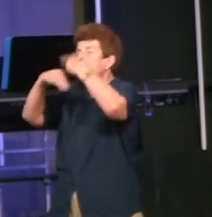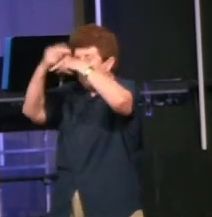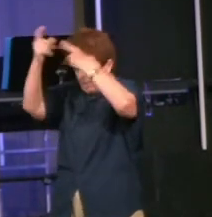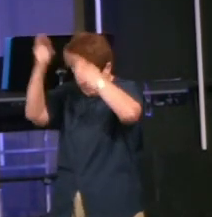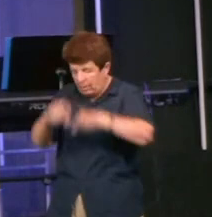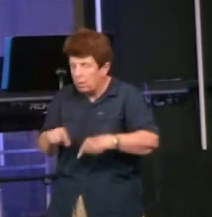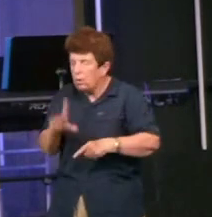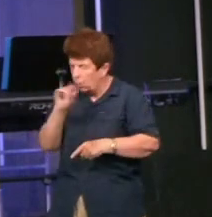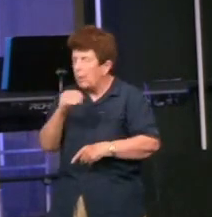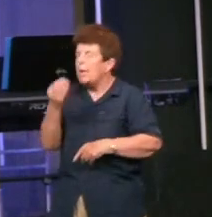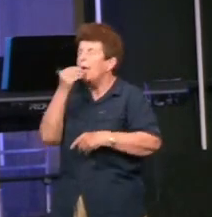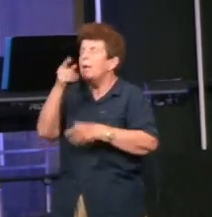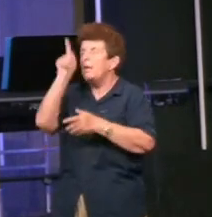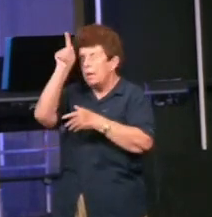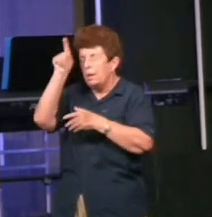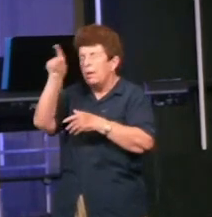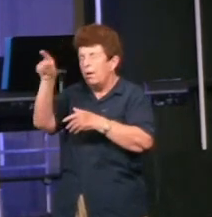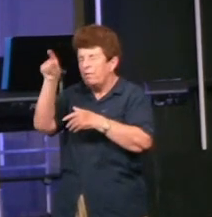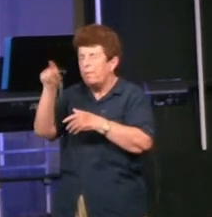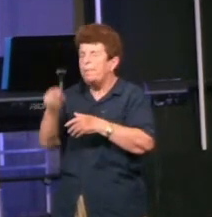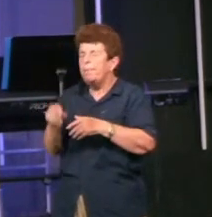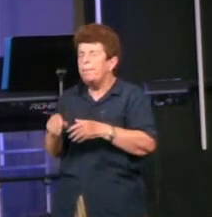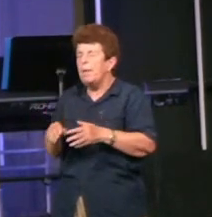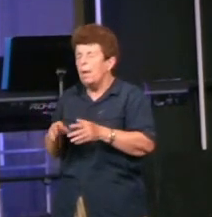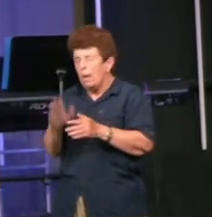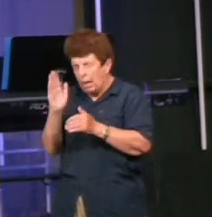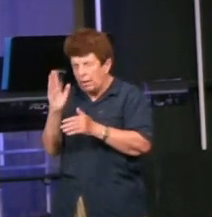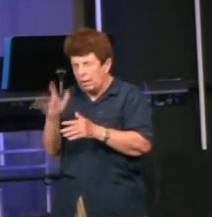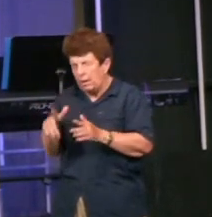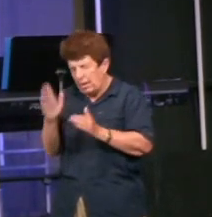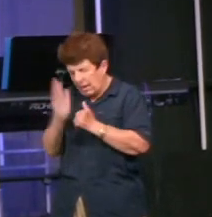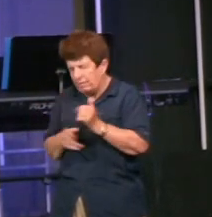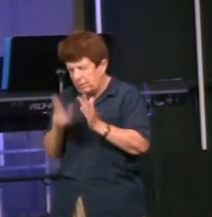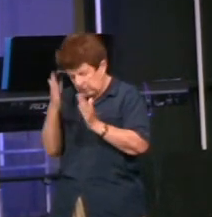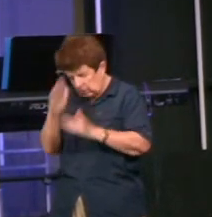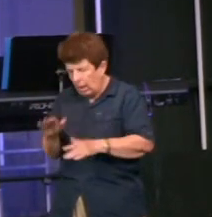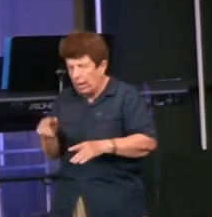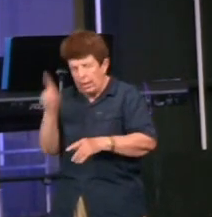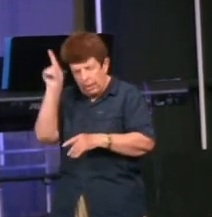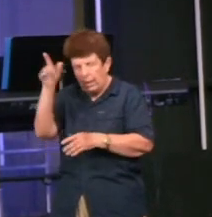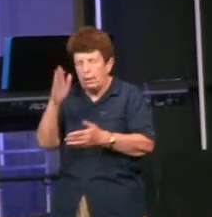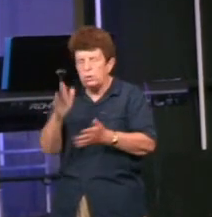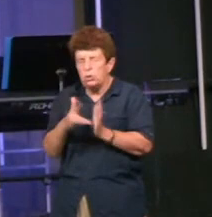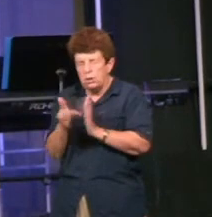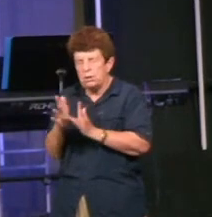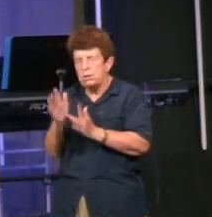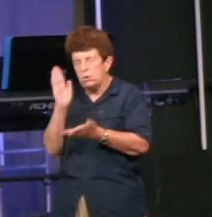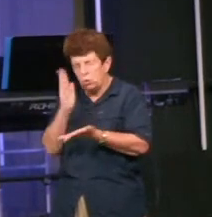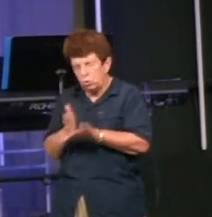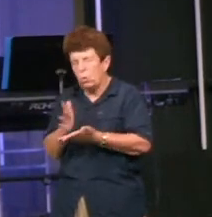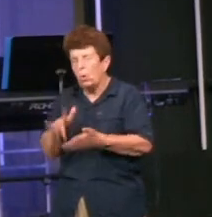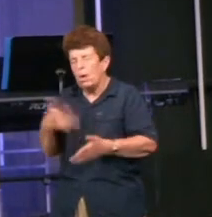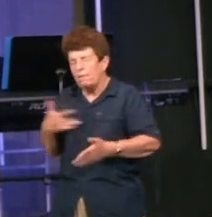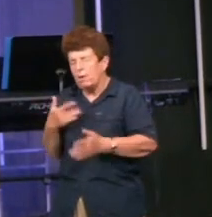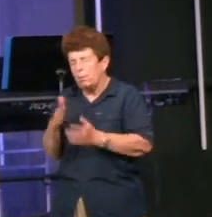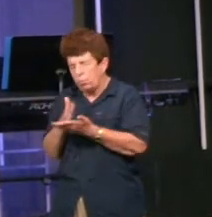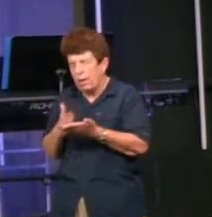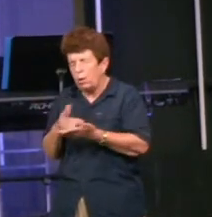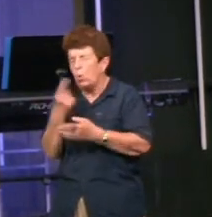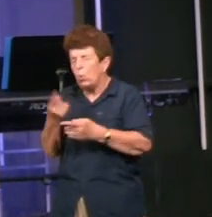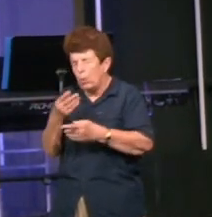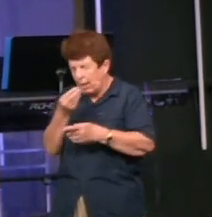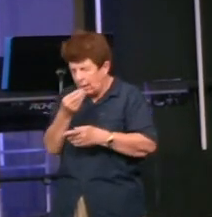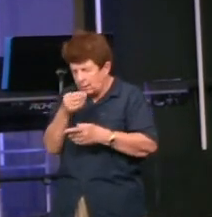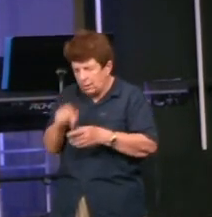one may eat of it and not die. I am the living bread that came down from heaven. If anyone eats of